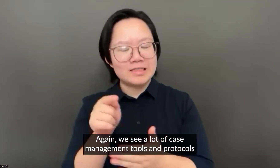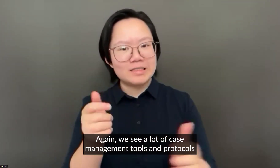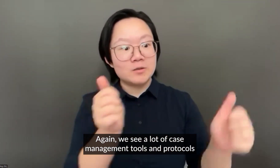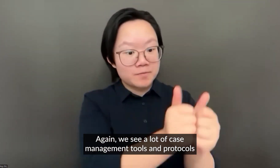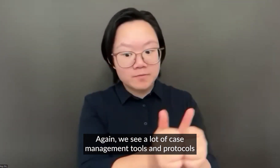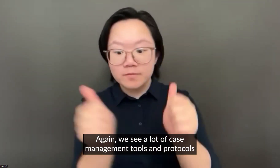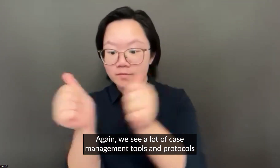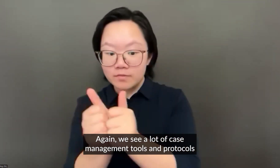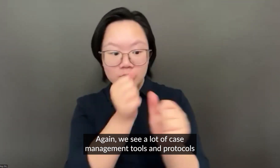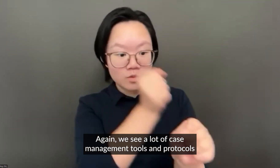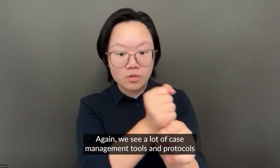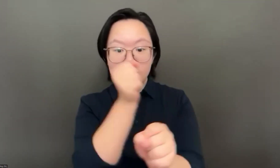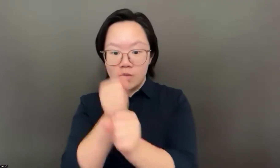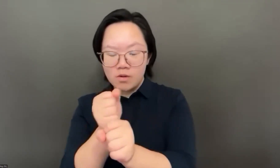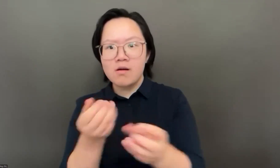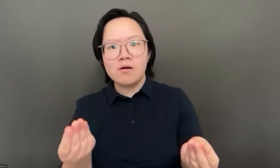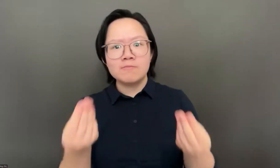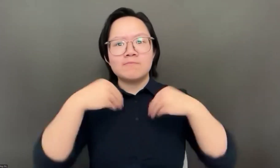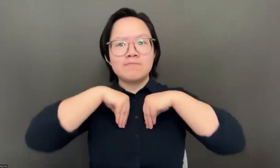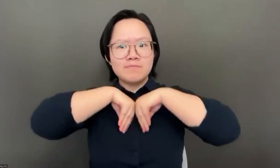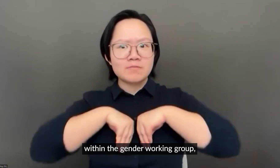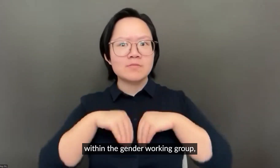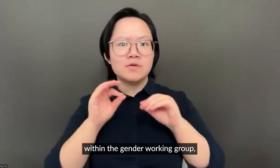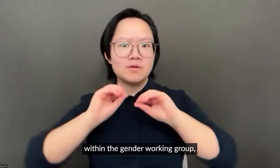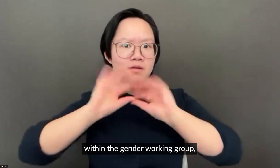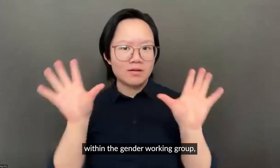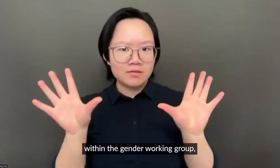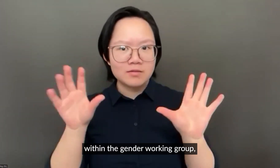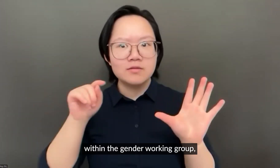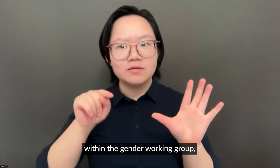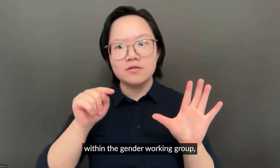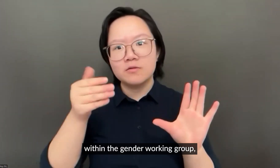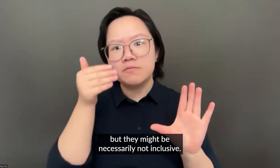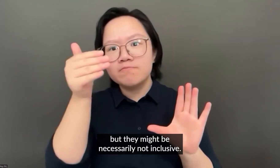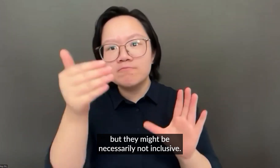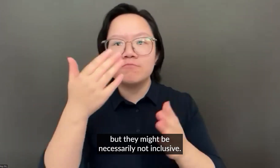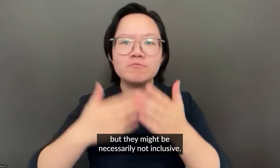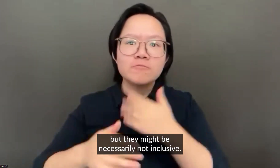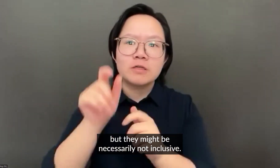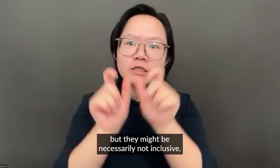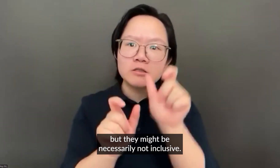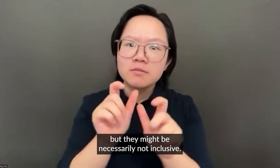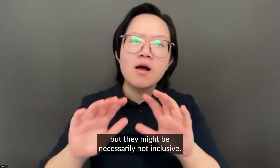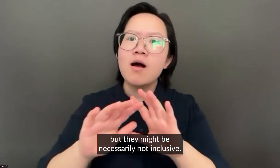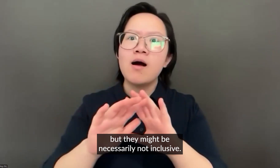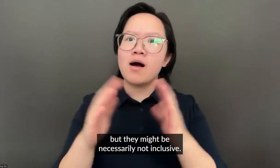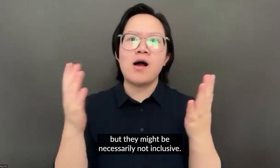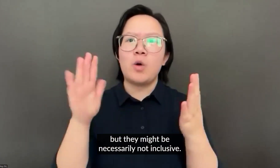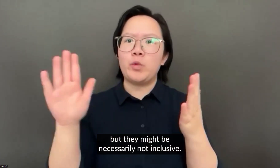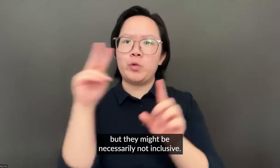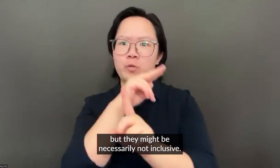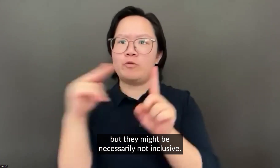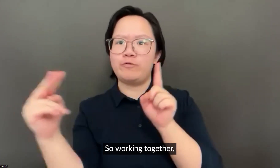of case management tools and protocols within the gender working group, but they might be necessarily